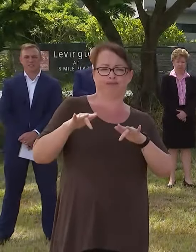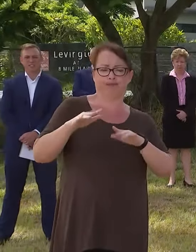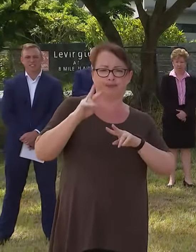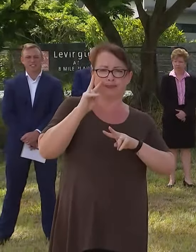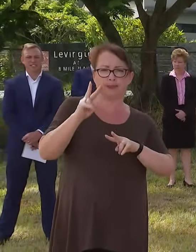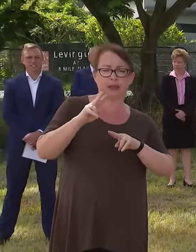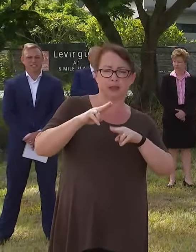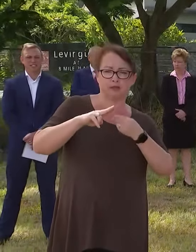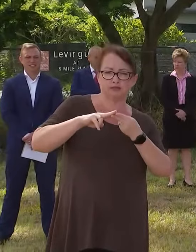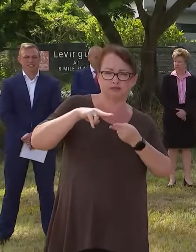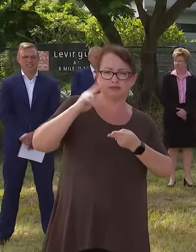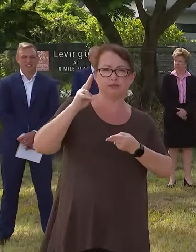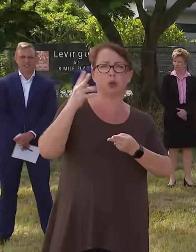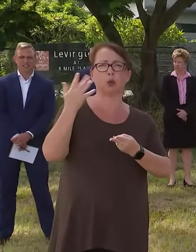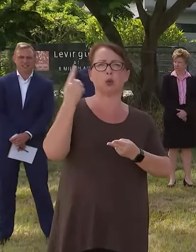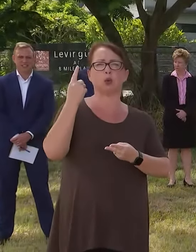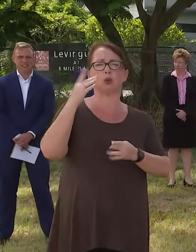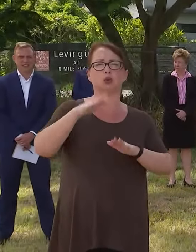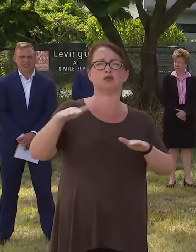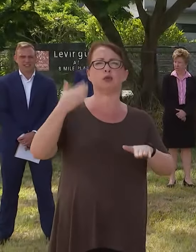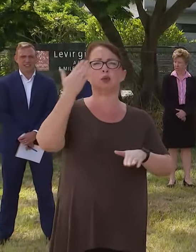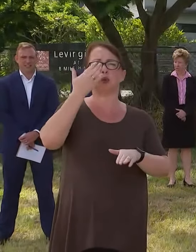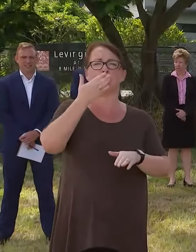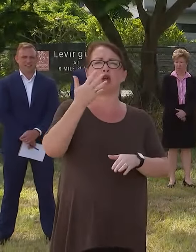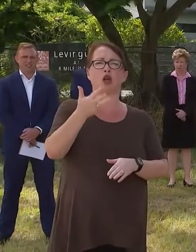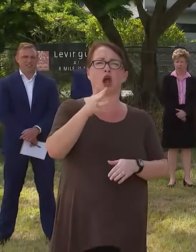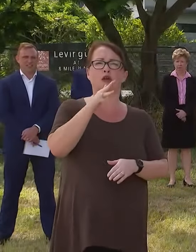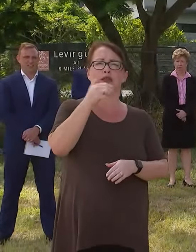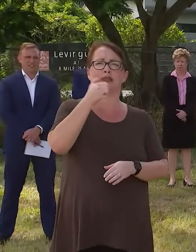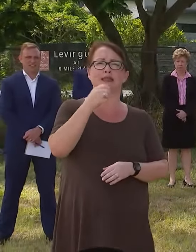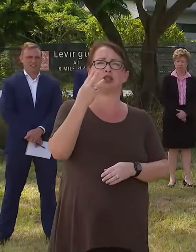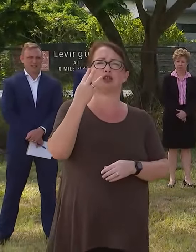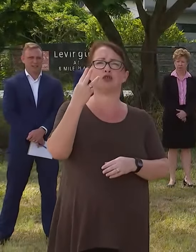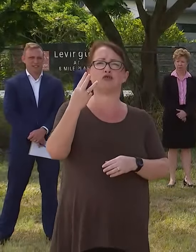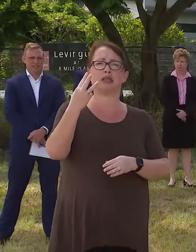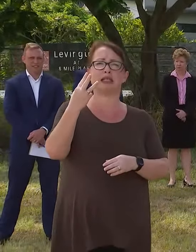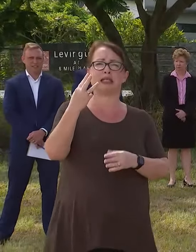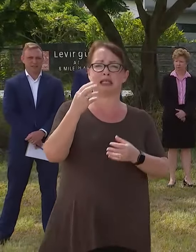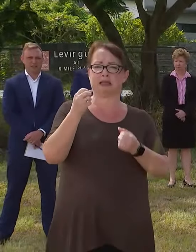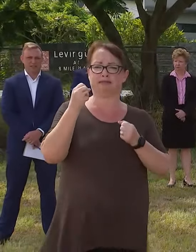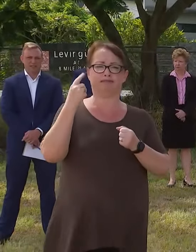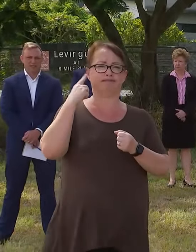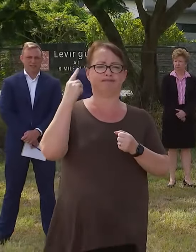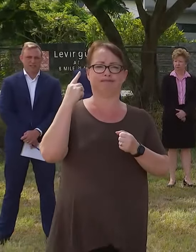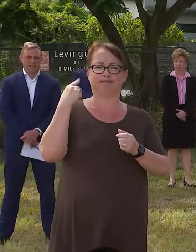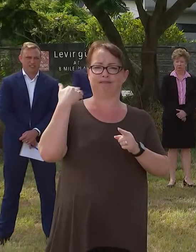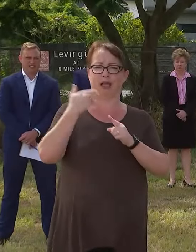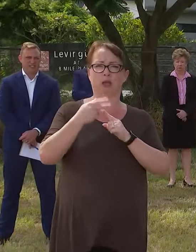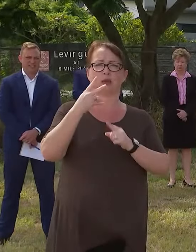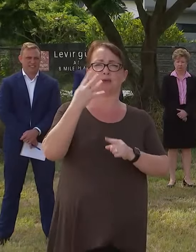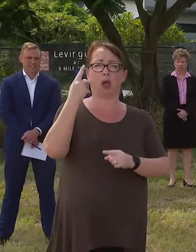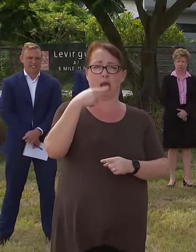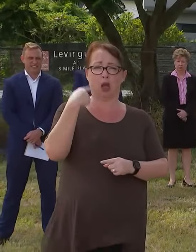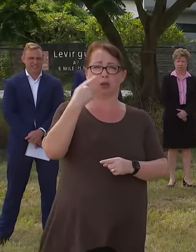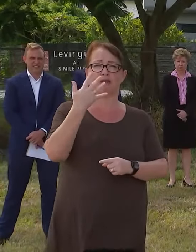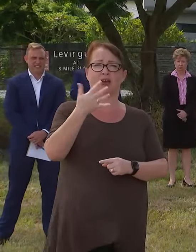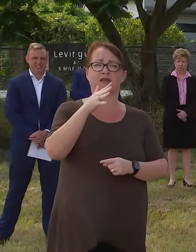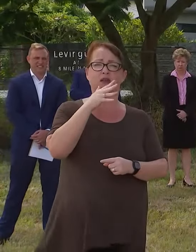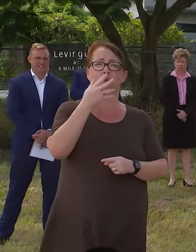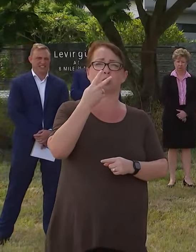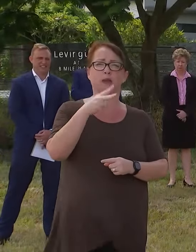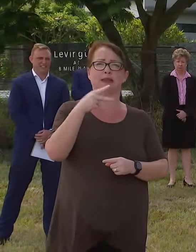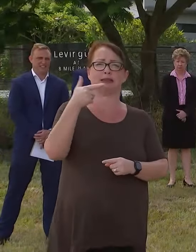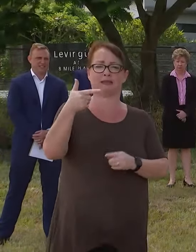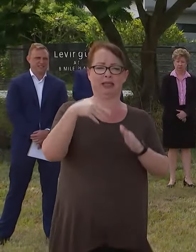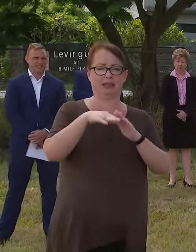in school-aged children. There were 963 cases reported in the past 24 hours, 527 in the 5 to 11